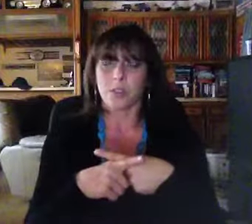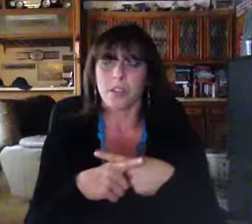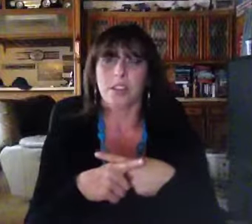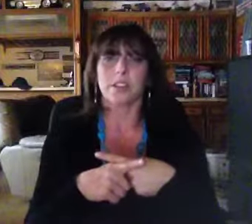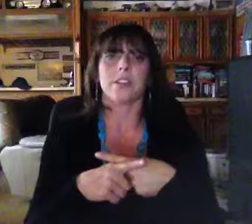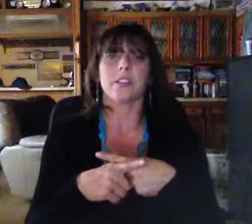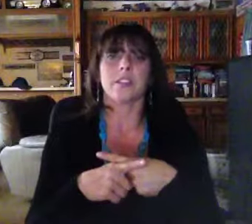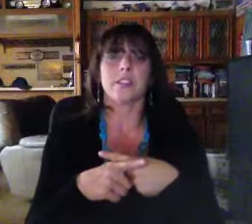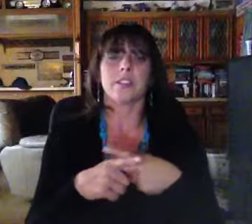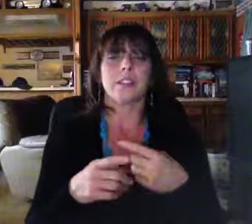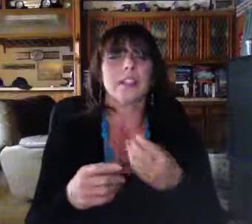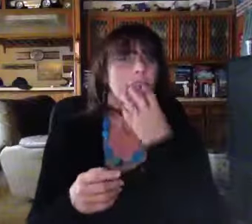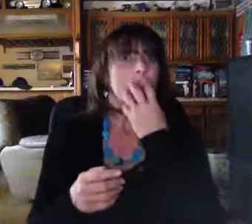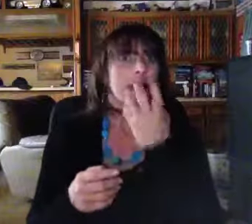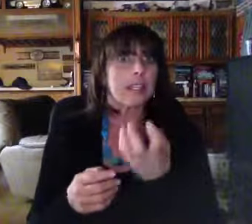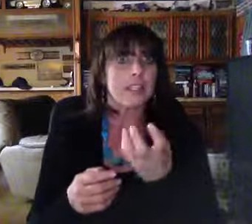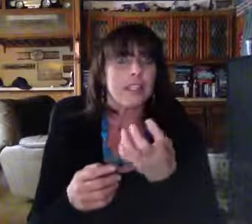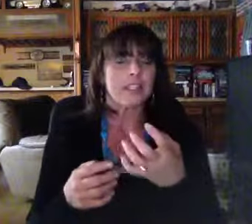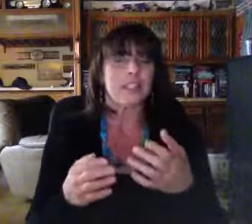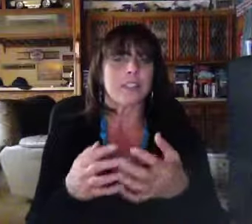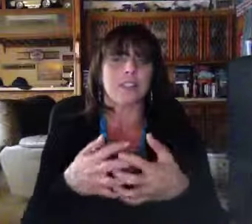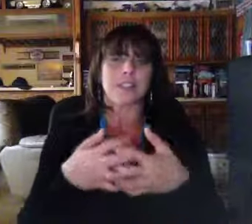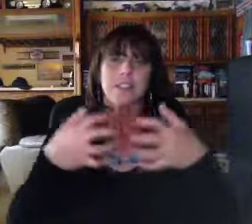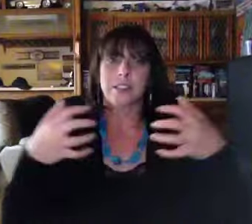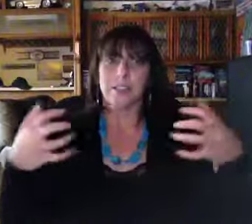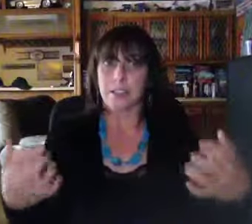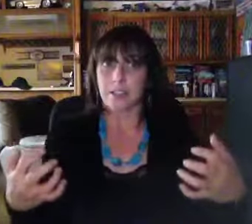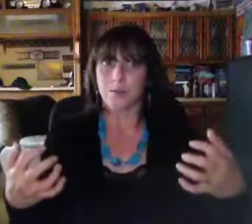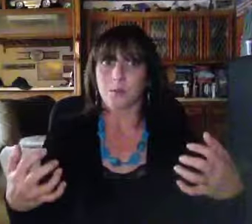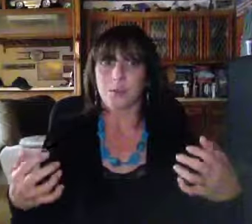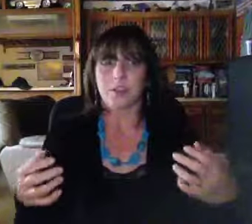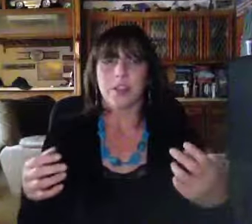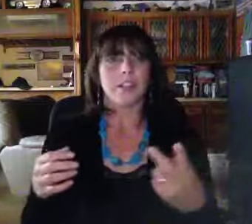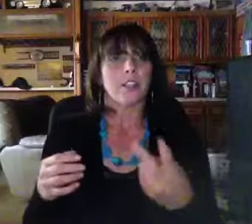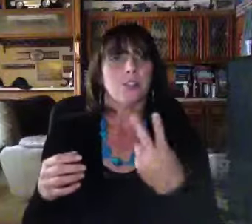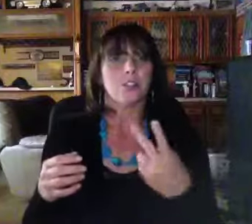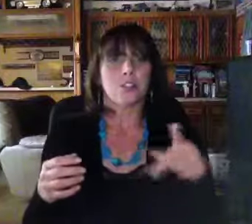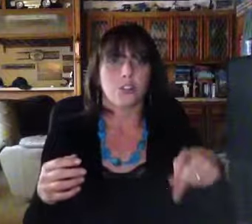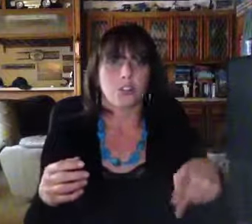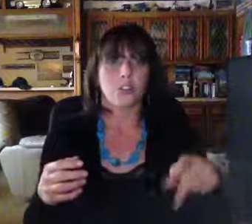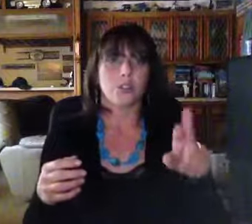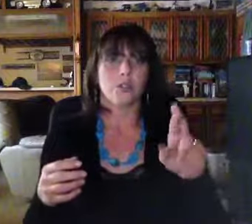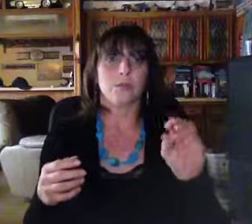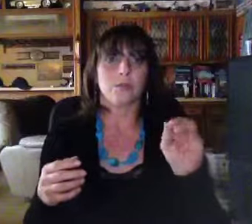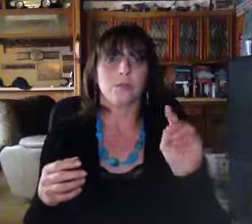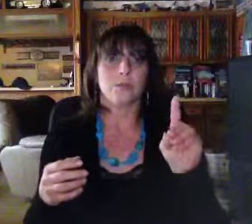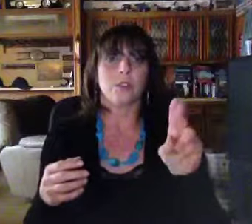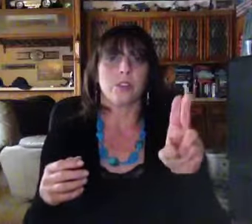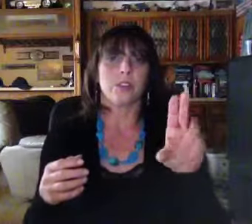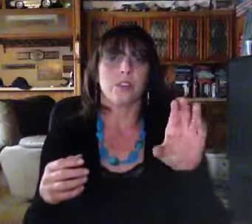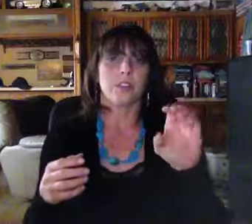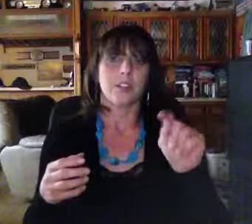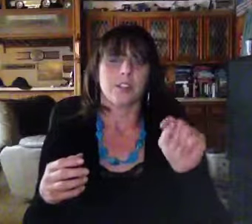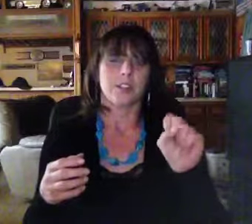products. So you can tell the type of reaction simply from the format. Remember that composition was A plus B gives you